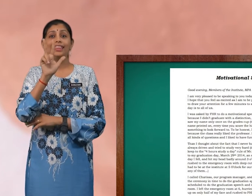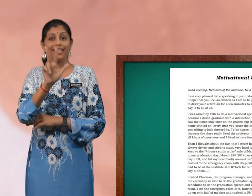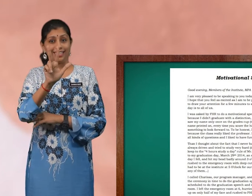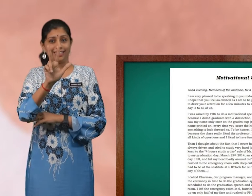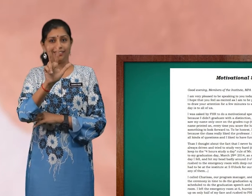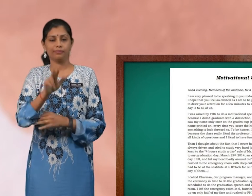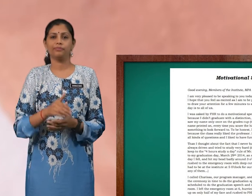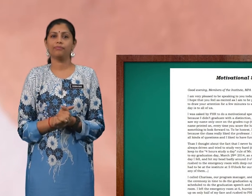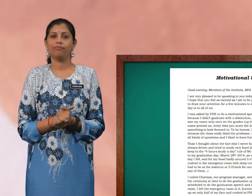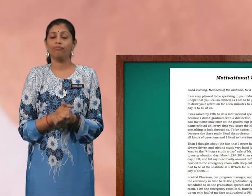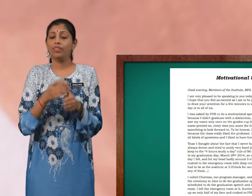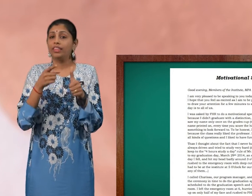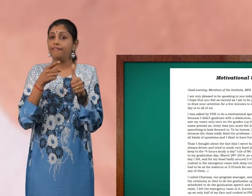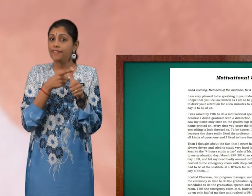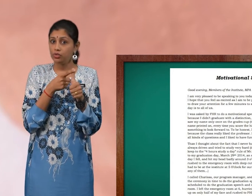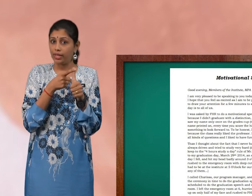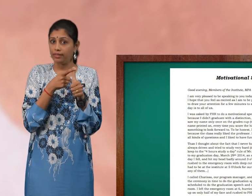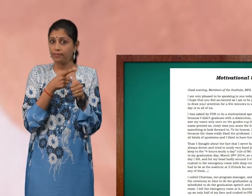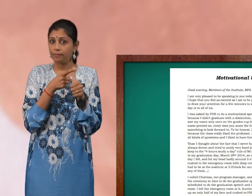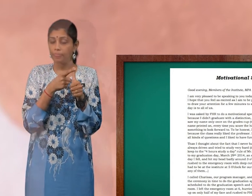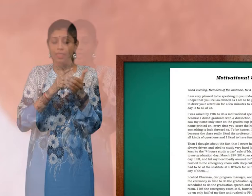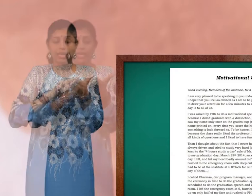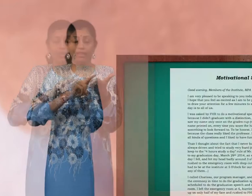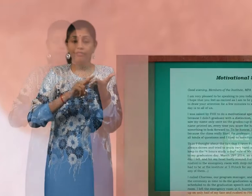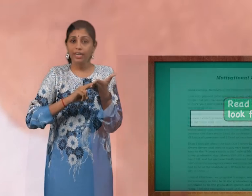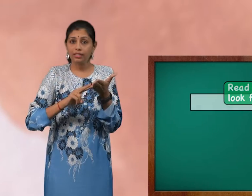3. First one, read